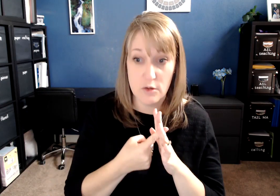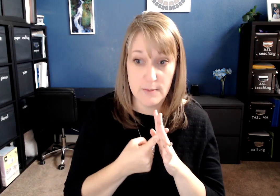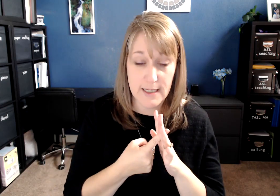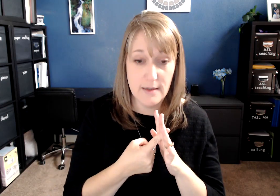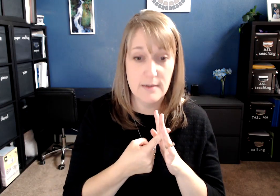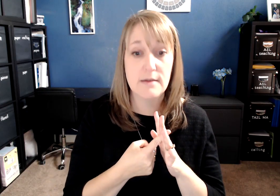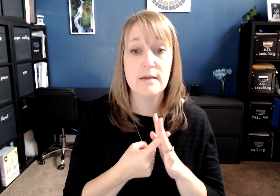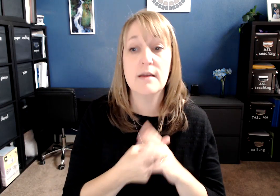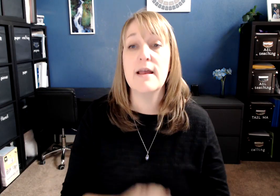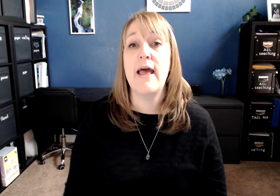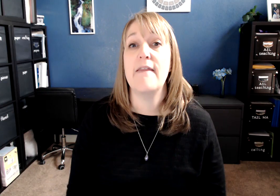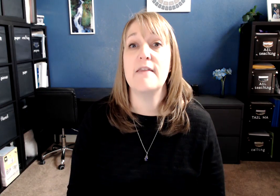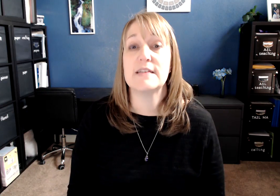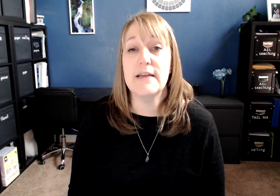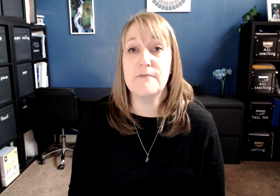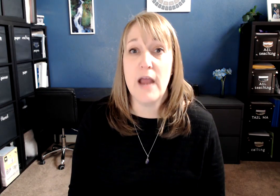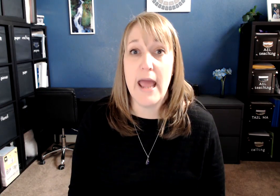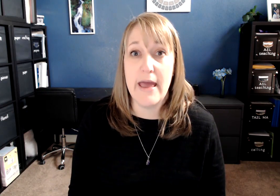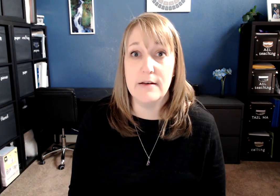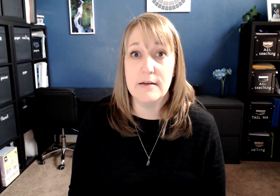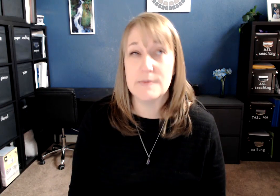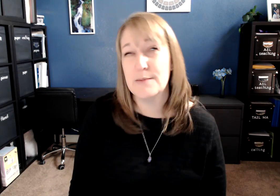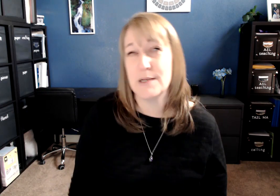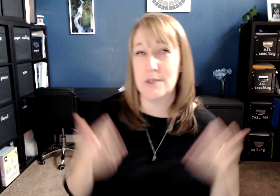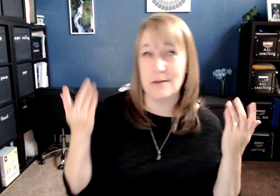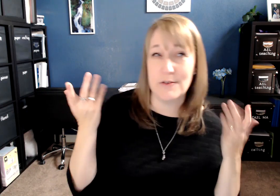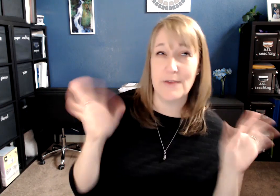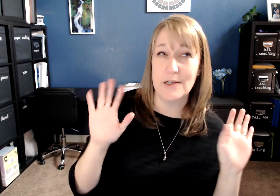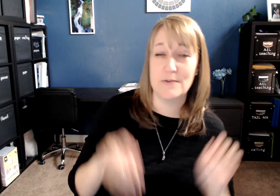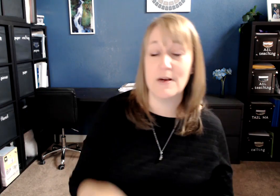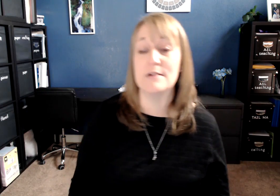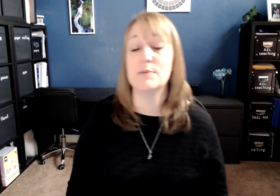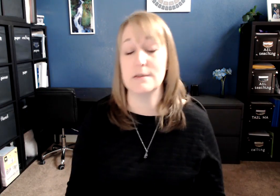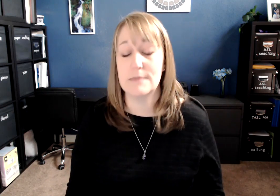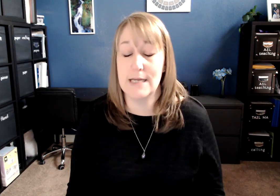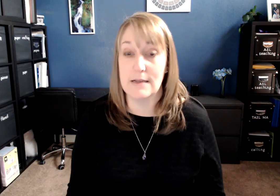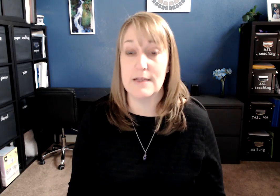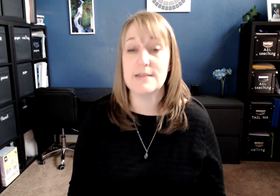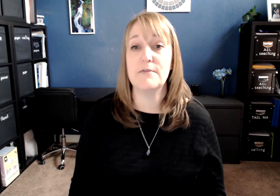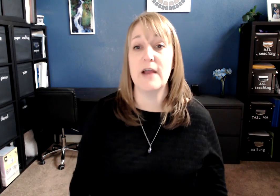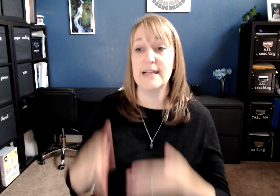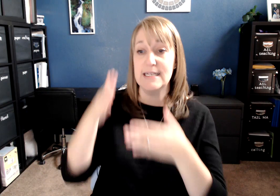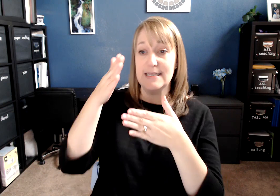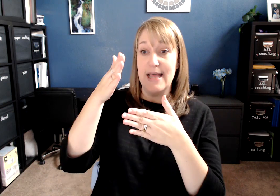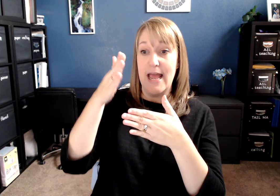Start or begin. And then the sign for end, sometimes you can use finish for end, but technically the sign for end is